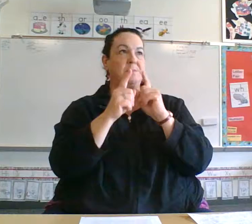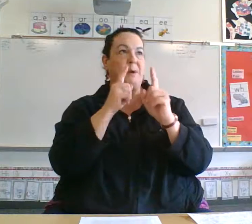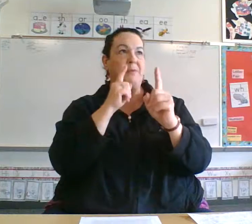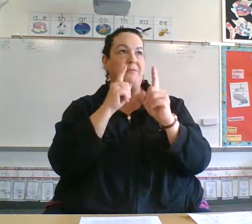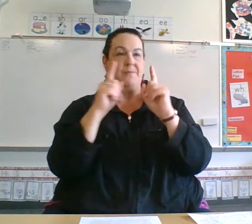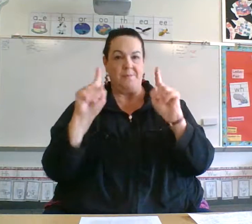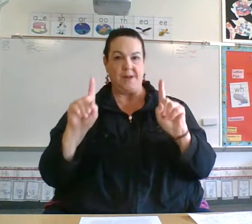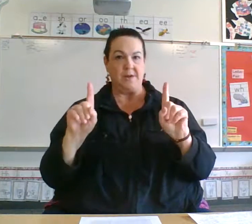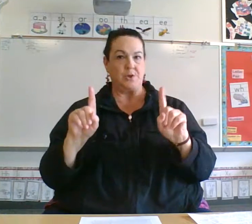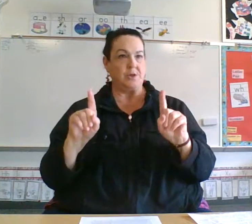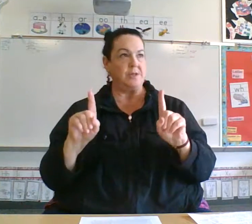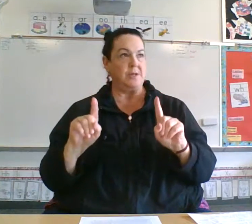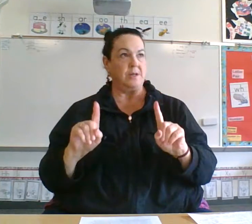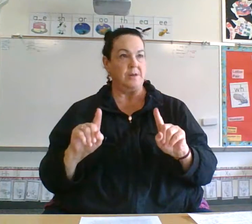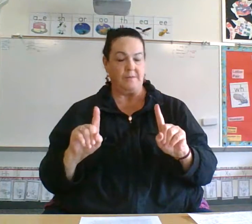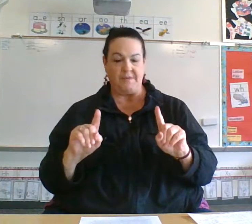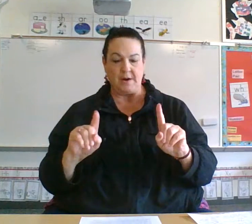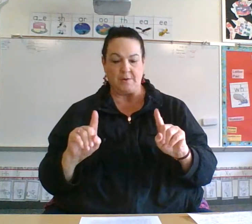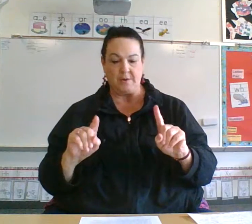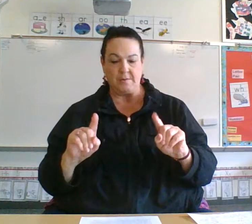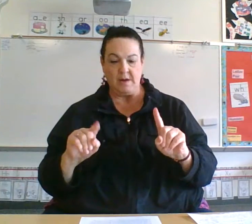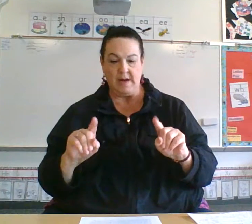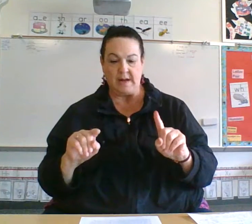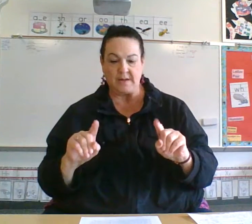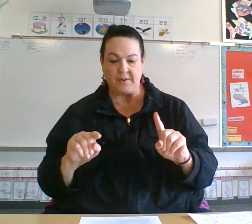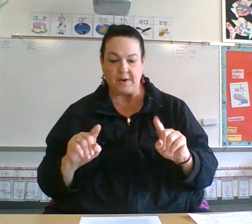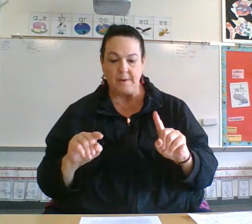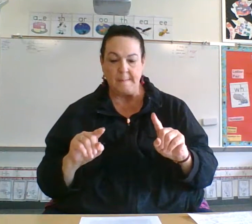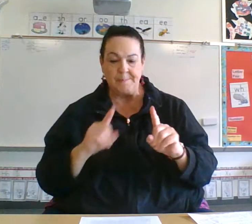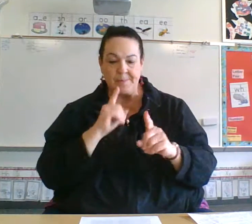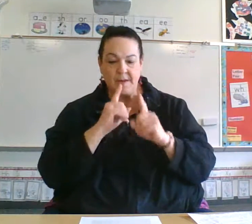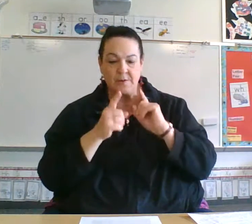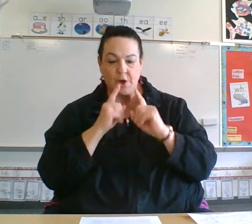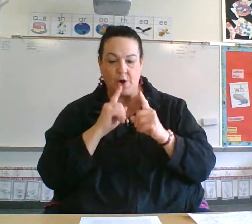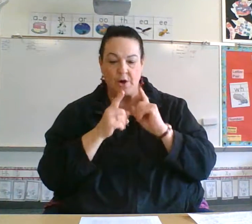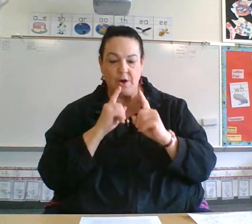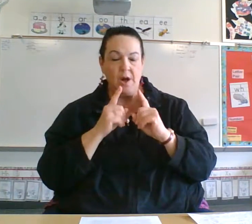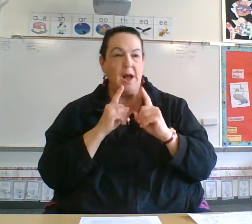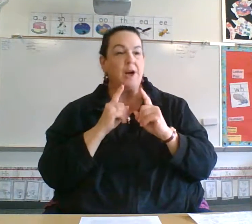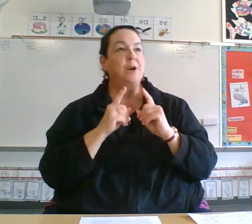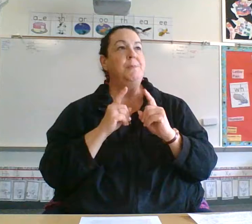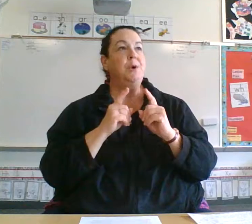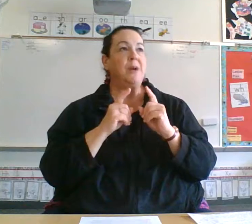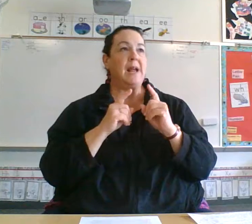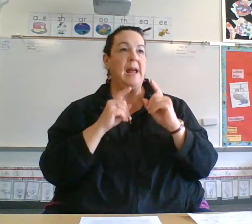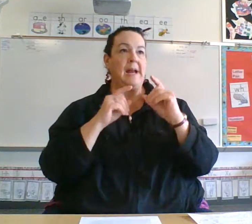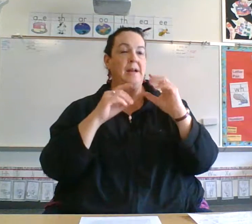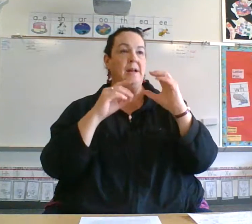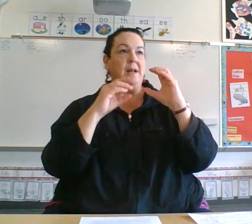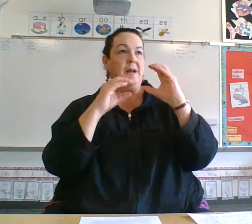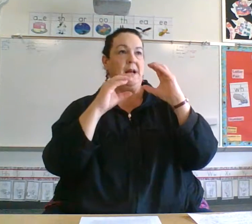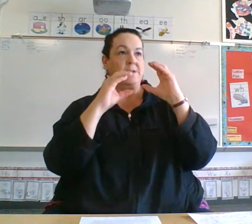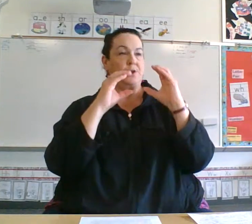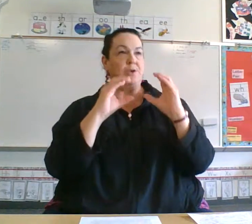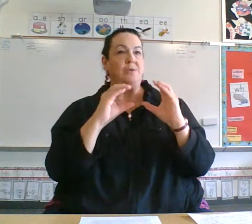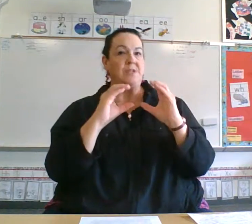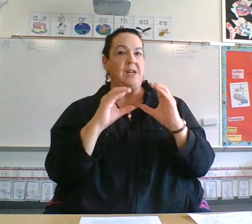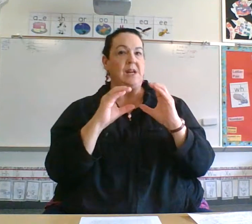both, and it's just the finger, the index finger. Talk. Communicate is 2